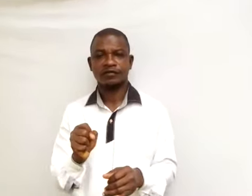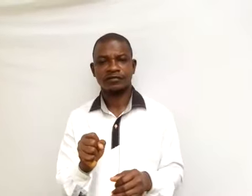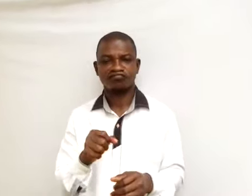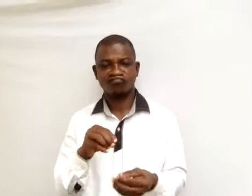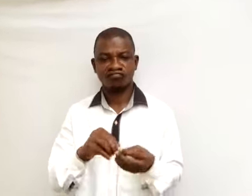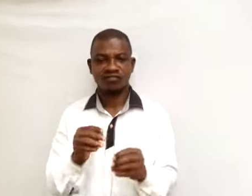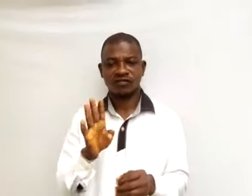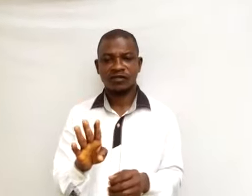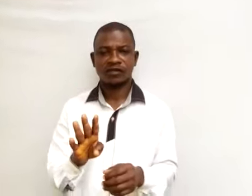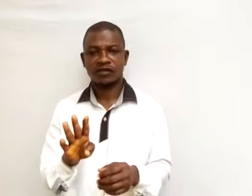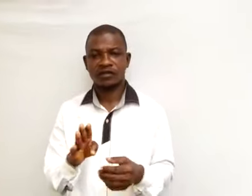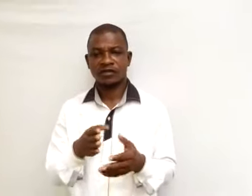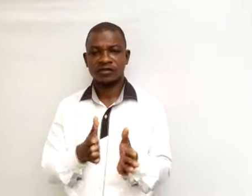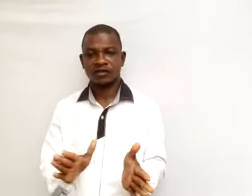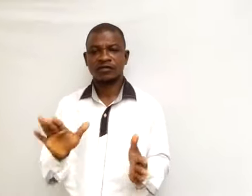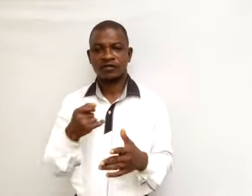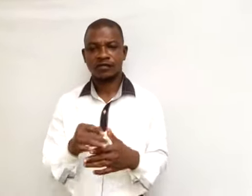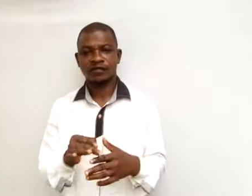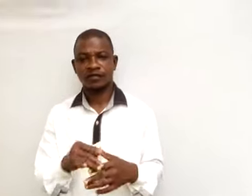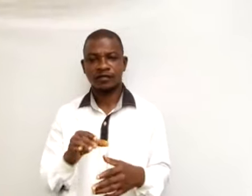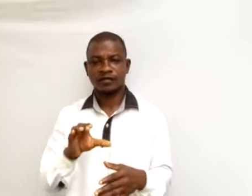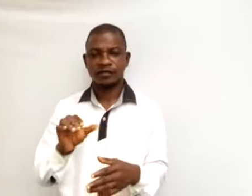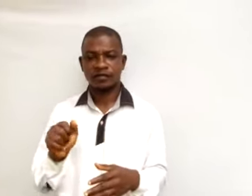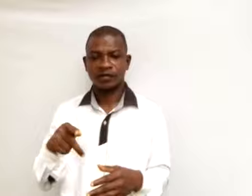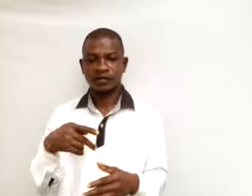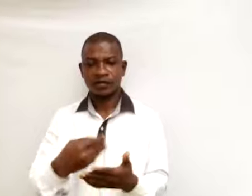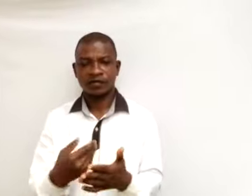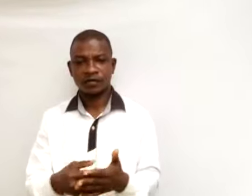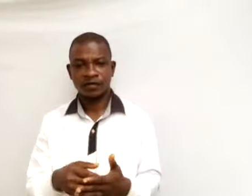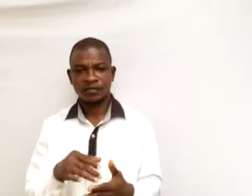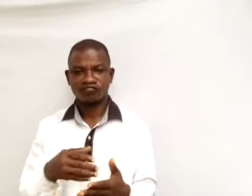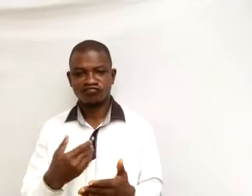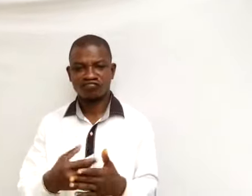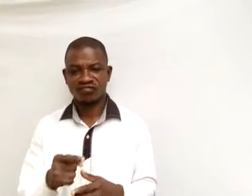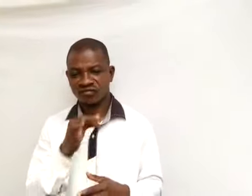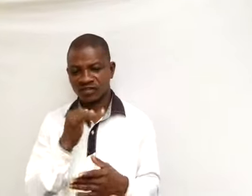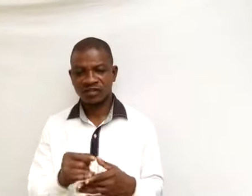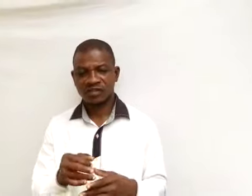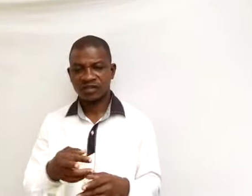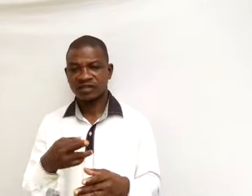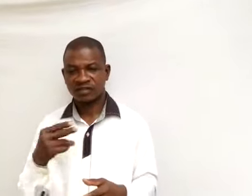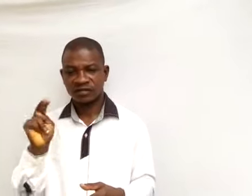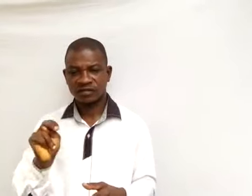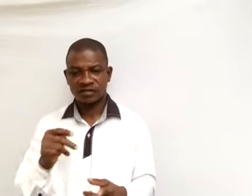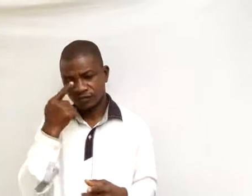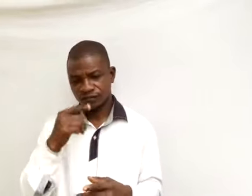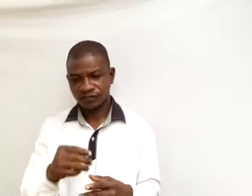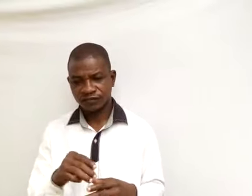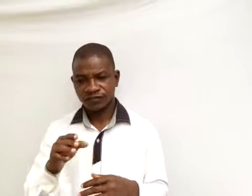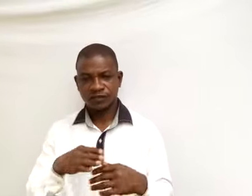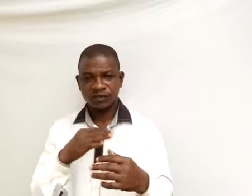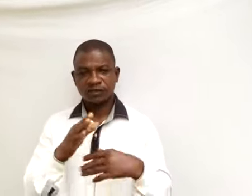4, availability of capital. Capital is required for setting up an